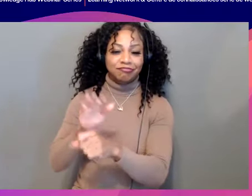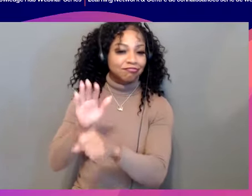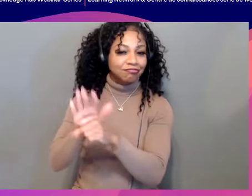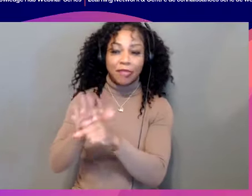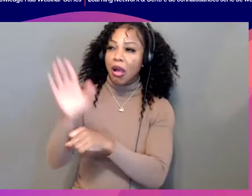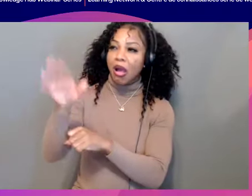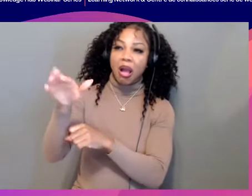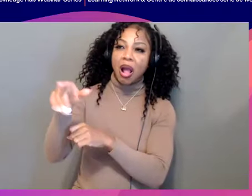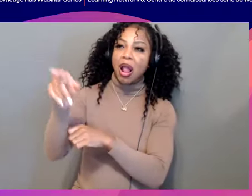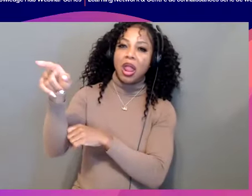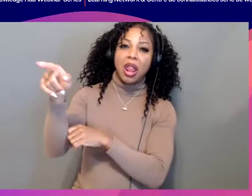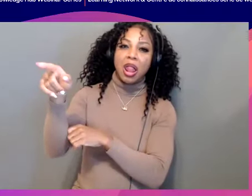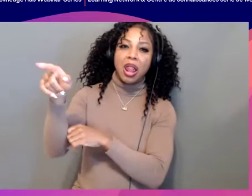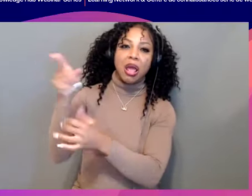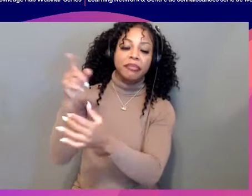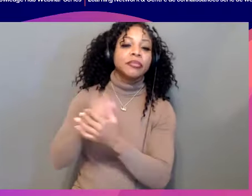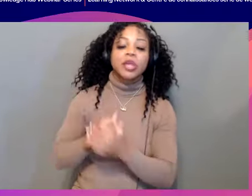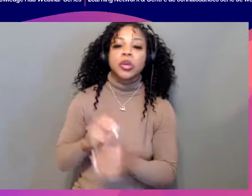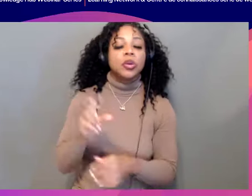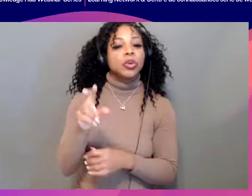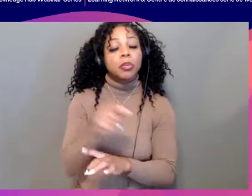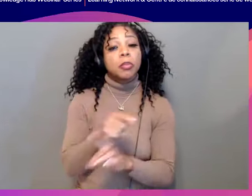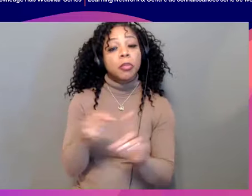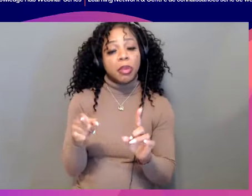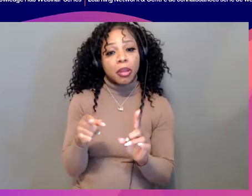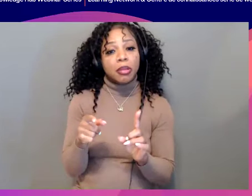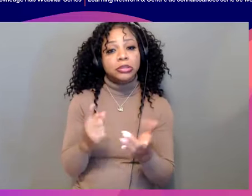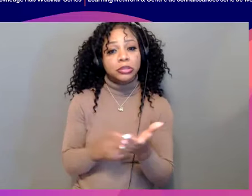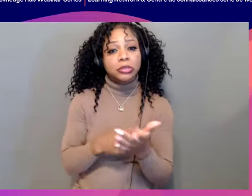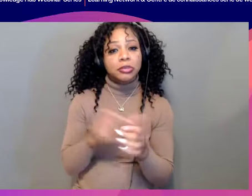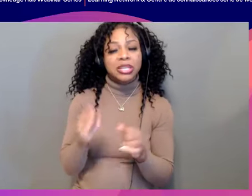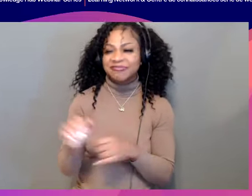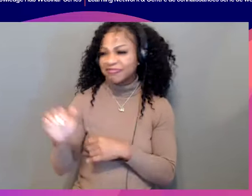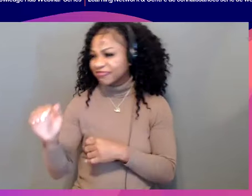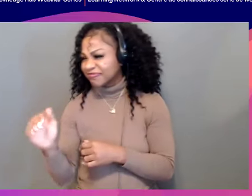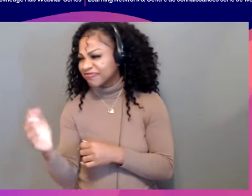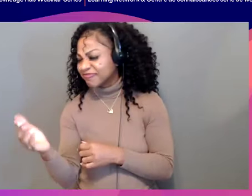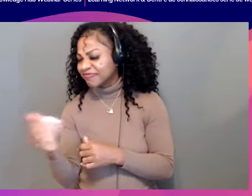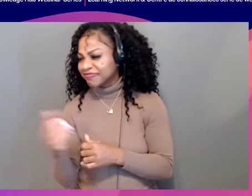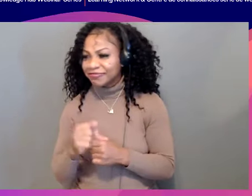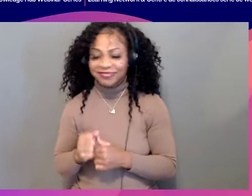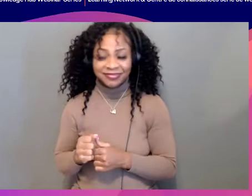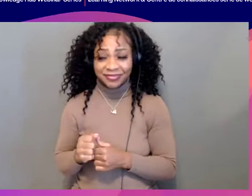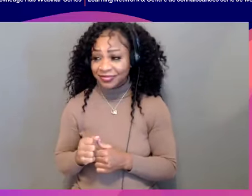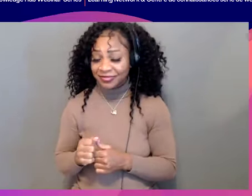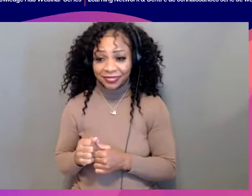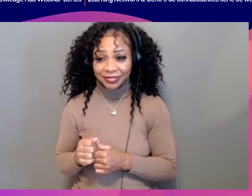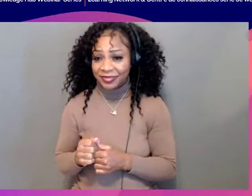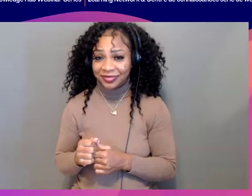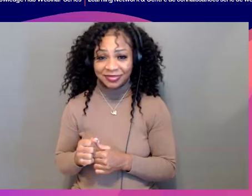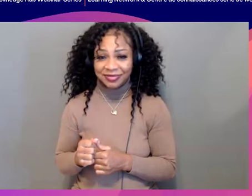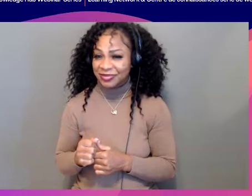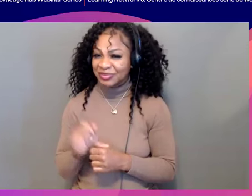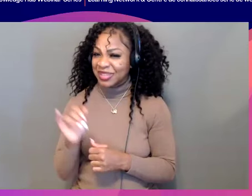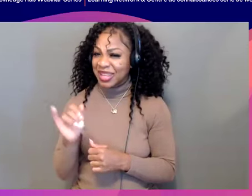centering people out. But I think there are moments where you have an opportunity to pull somebody aside and say, that that didn't